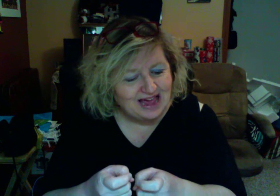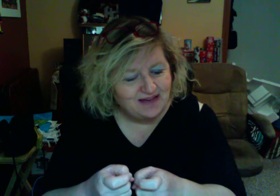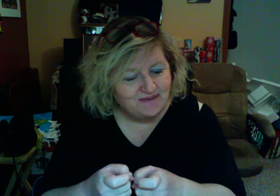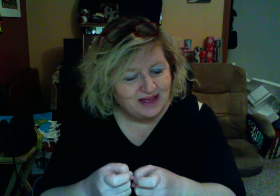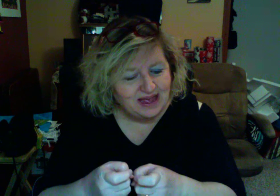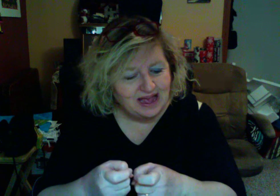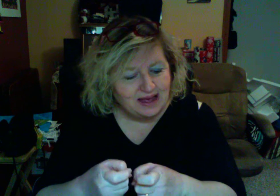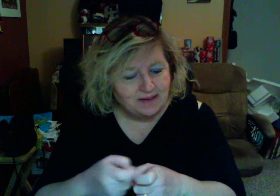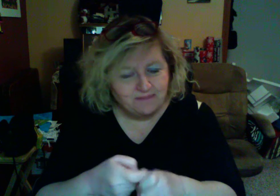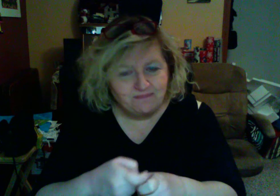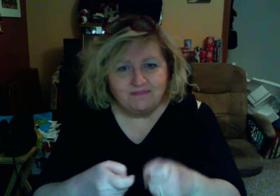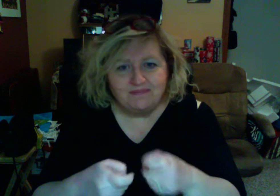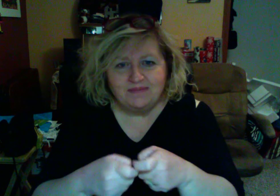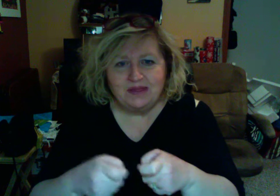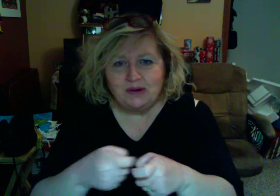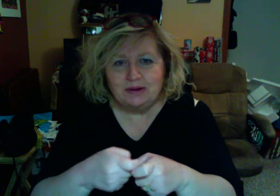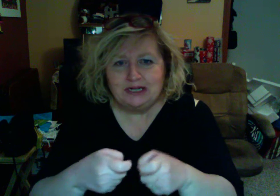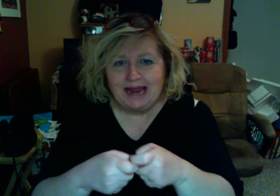have the crocheting.